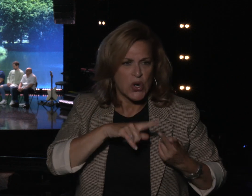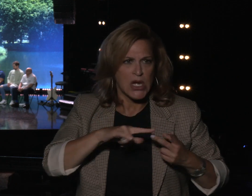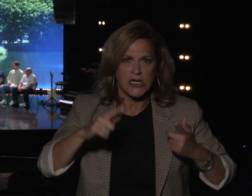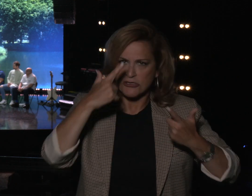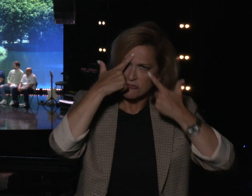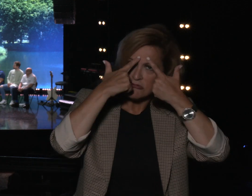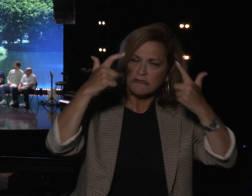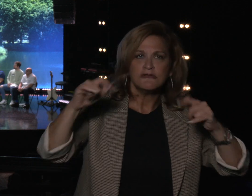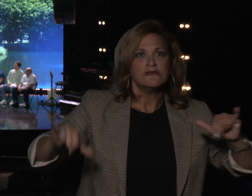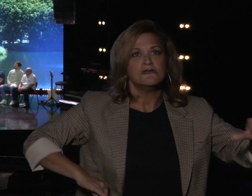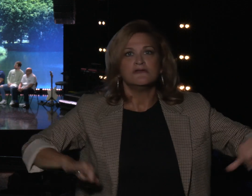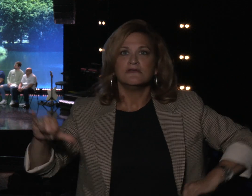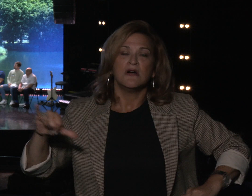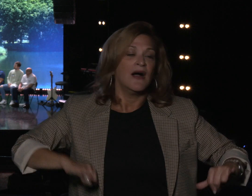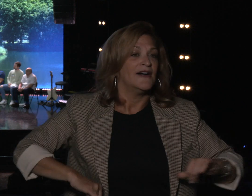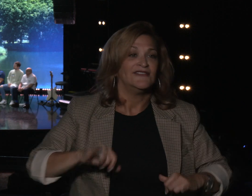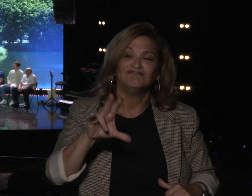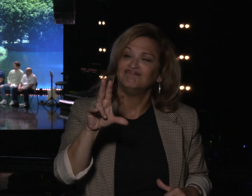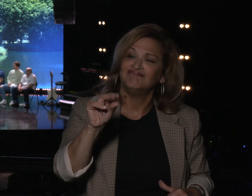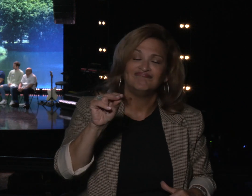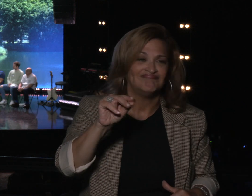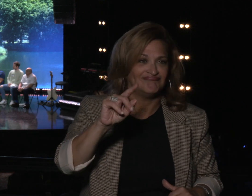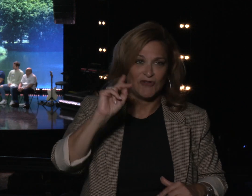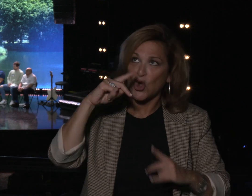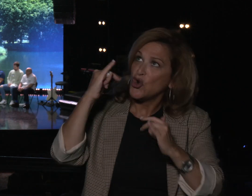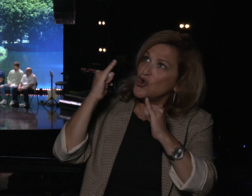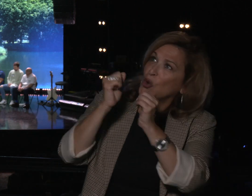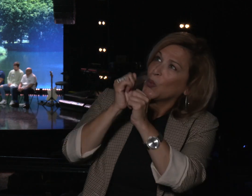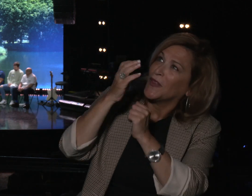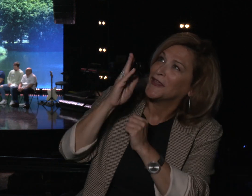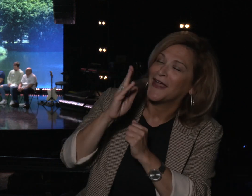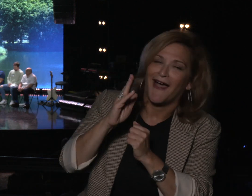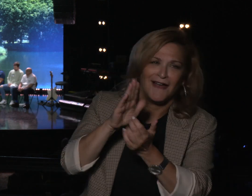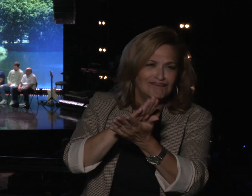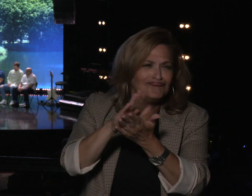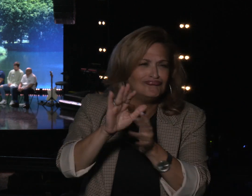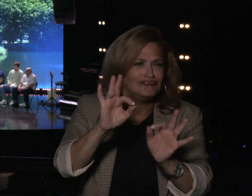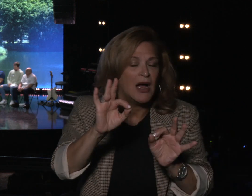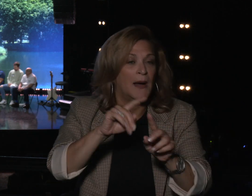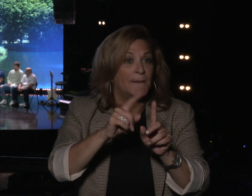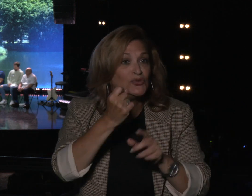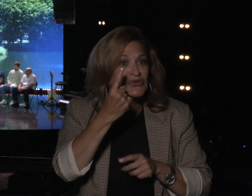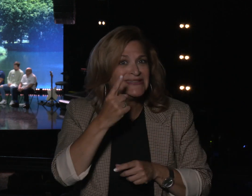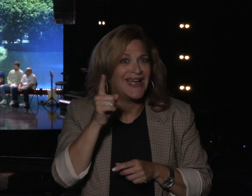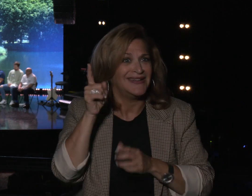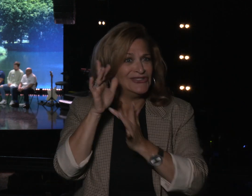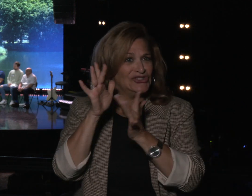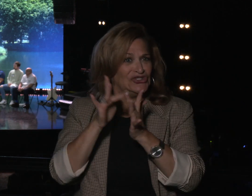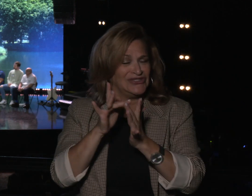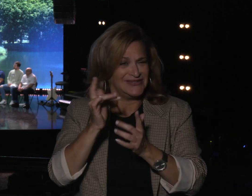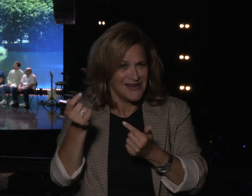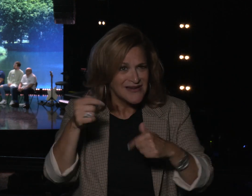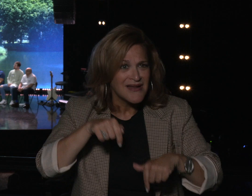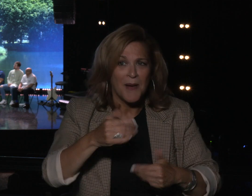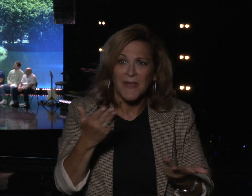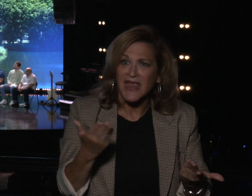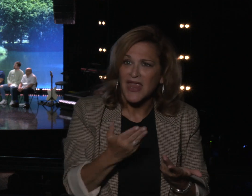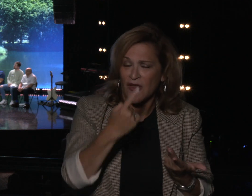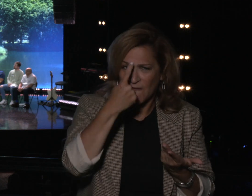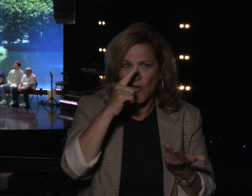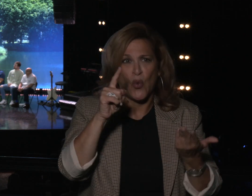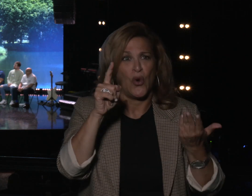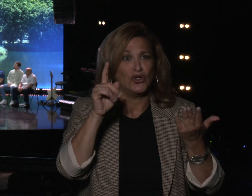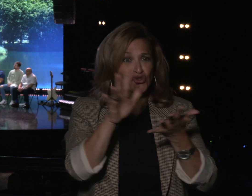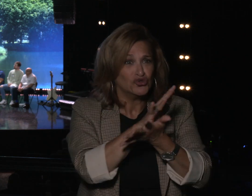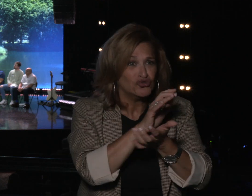he didn't come for the healthy but the sick. He didn't come to destroy but to save. We've been called to change the world,